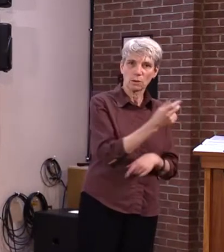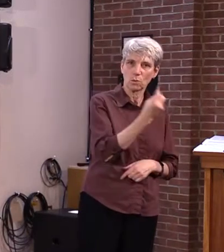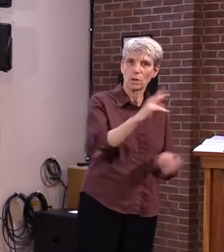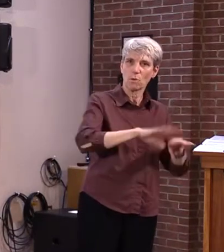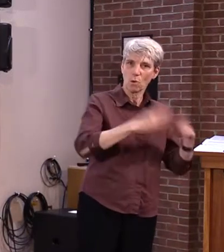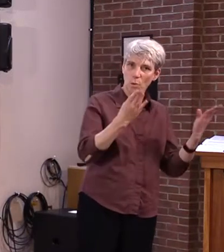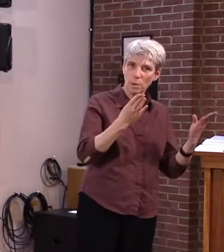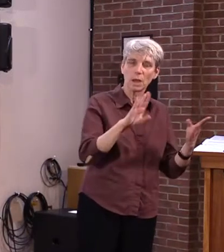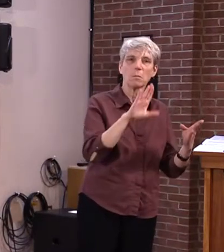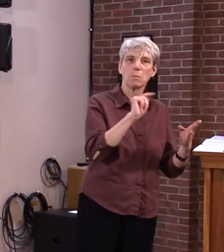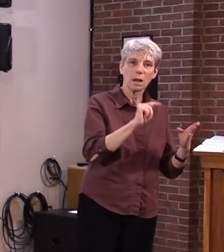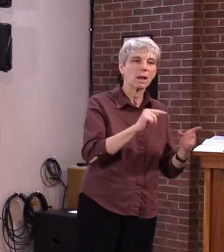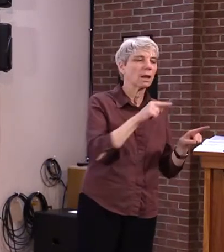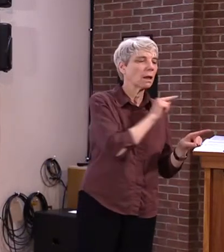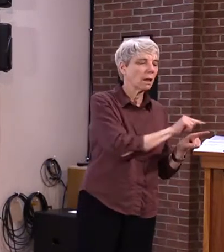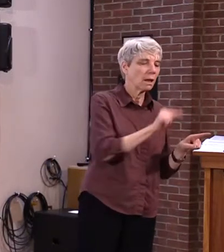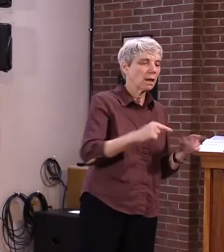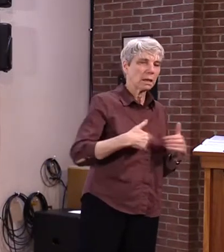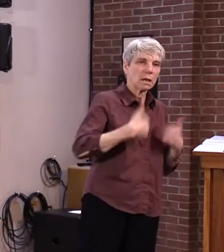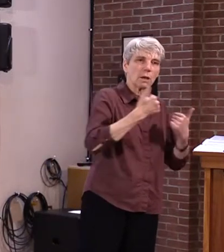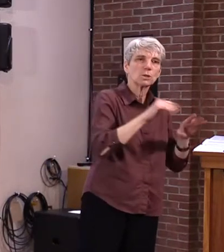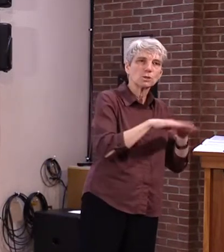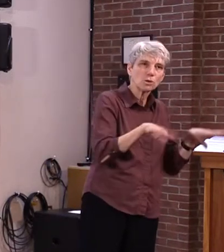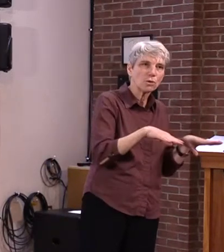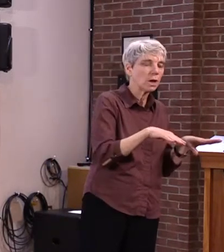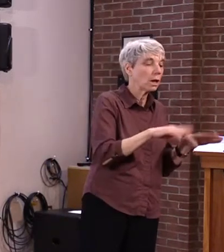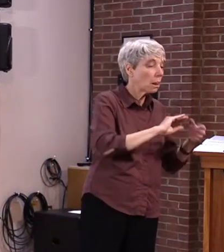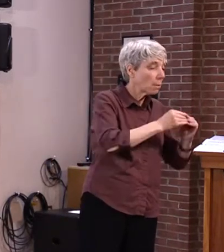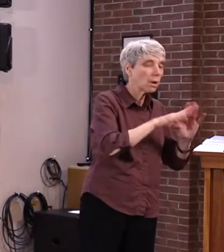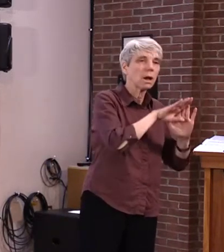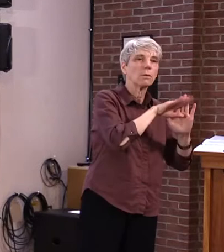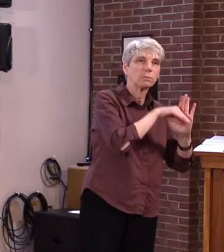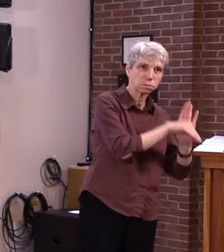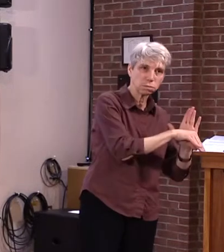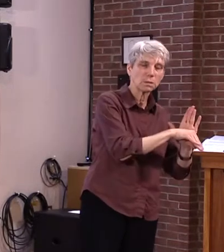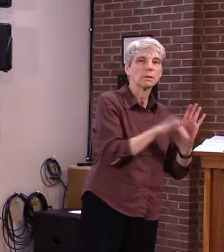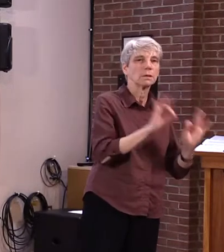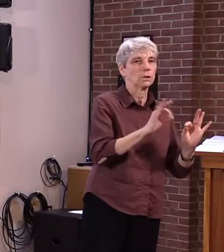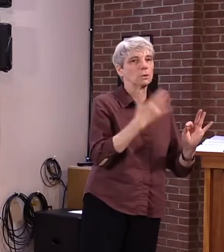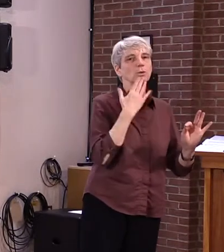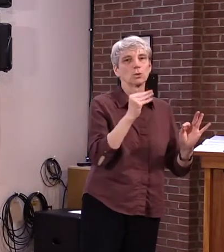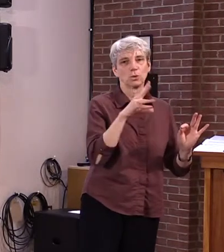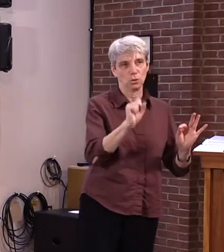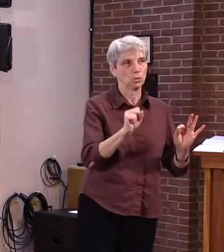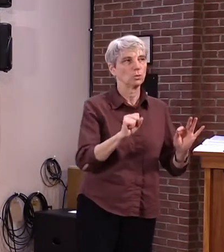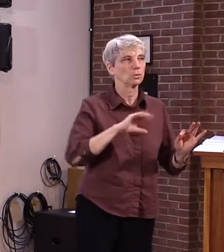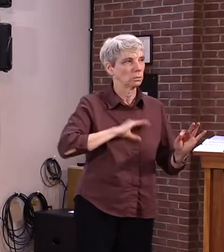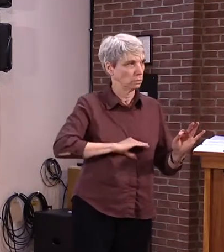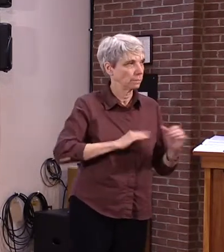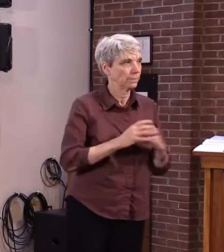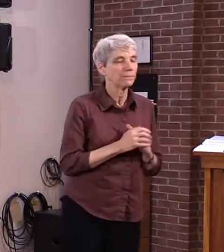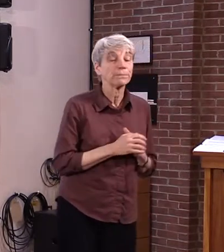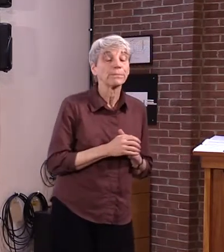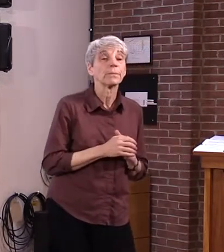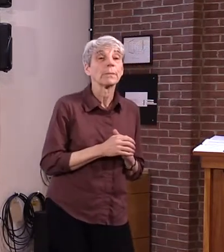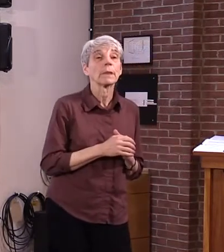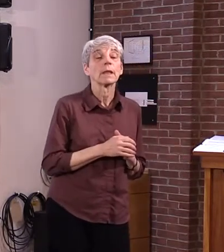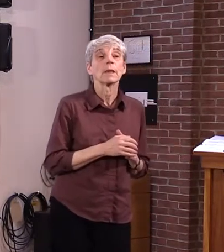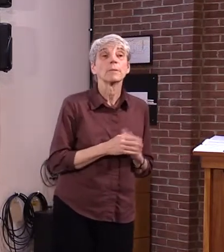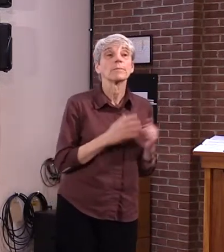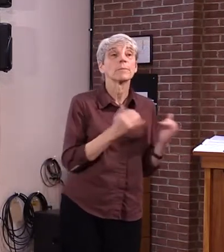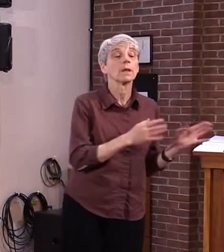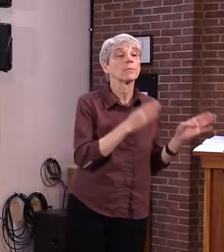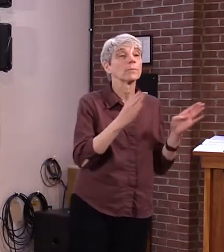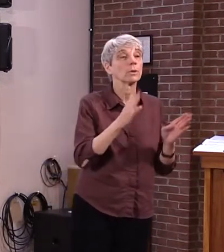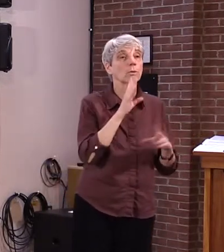a reduction among that age group. So again, positive news for our school reopening. Turning now to the